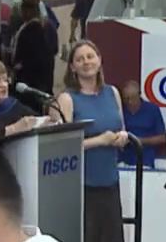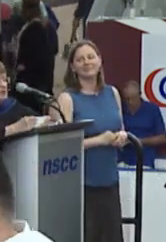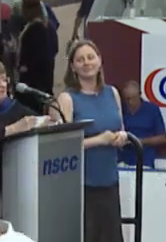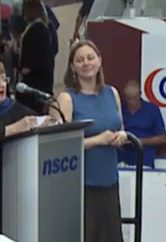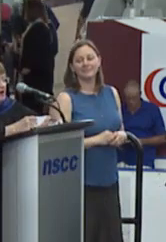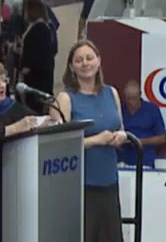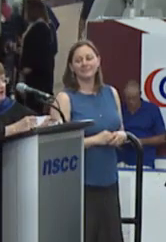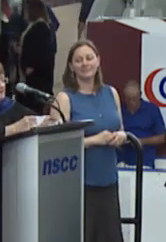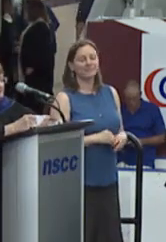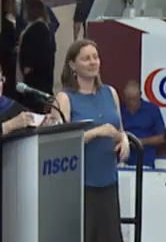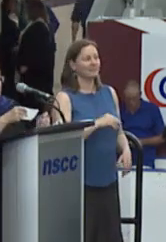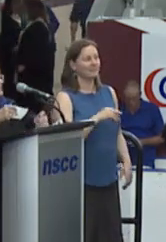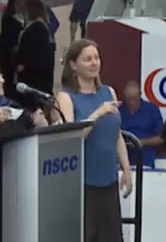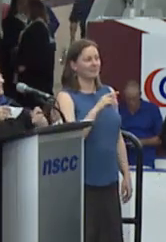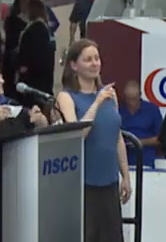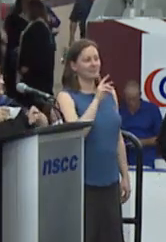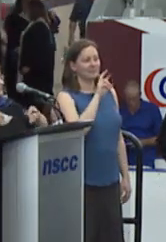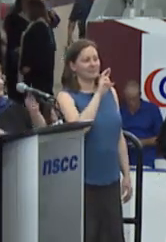Rochelle Marr.